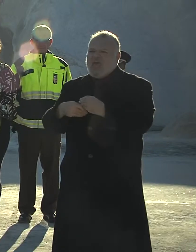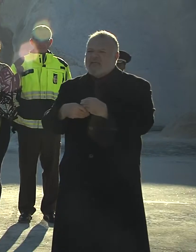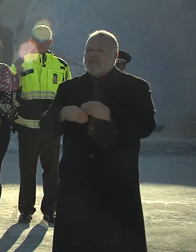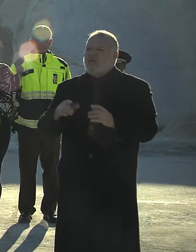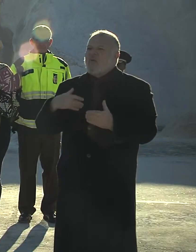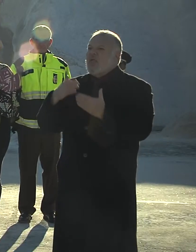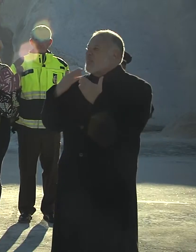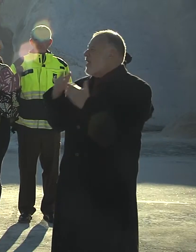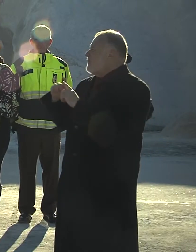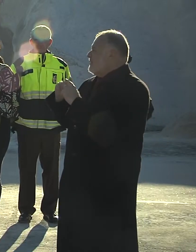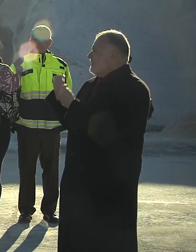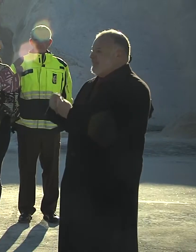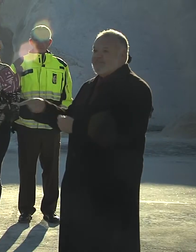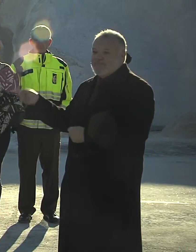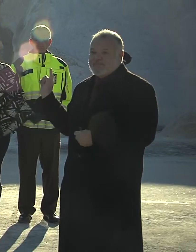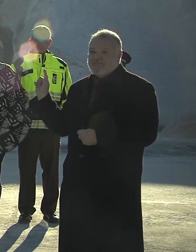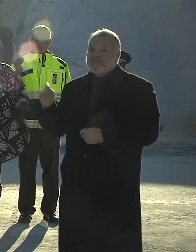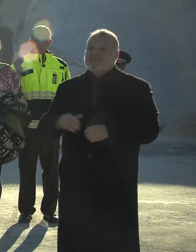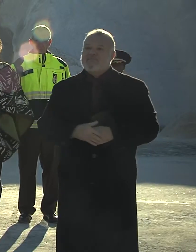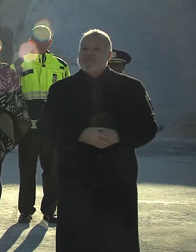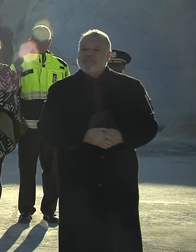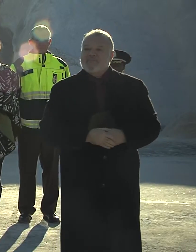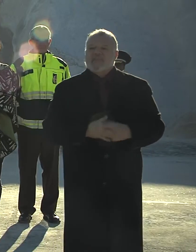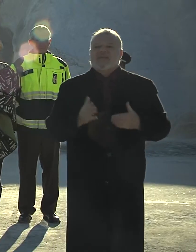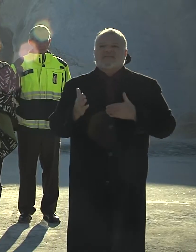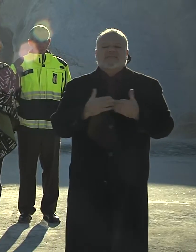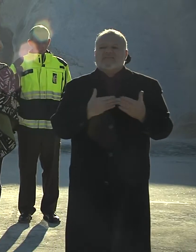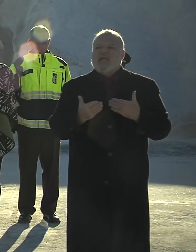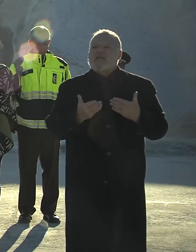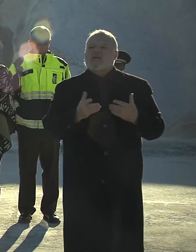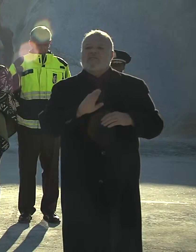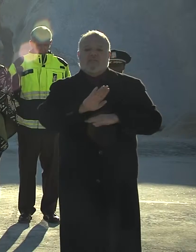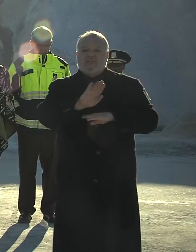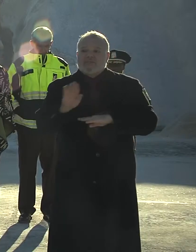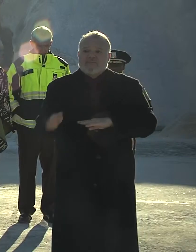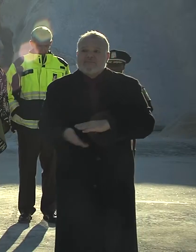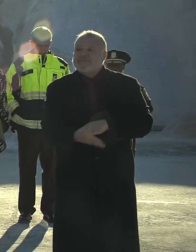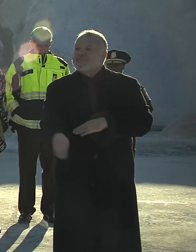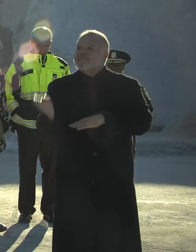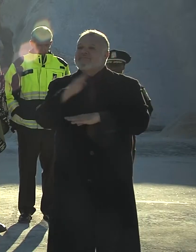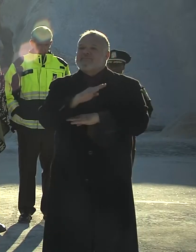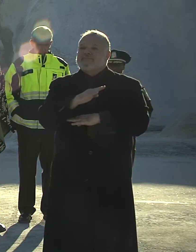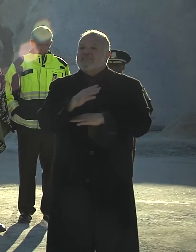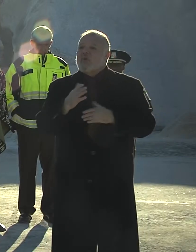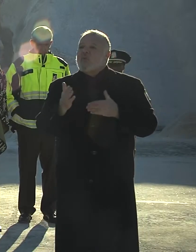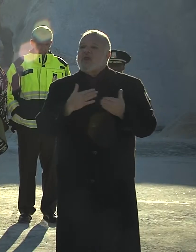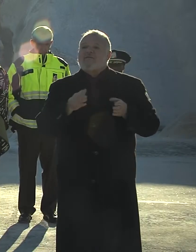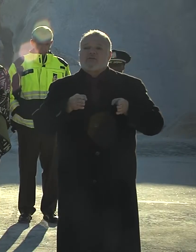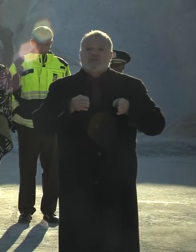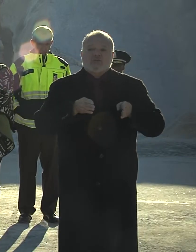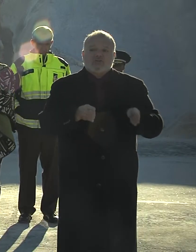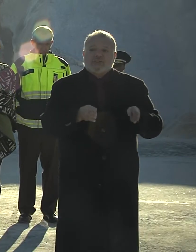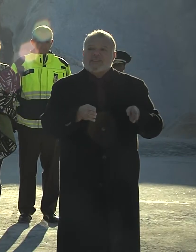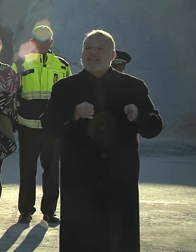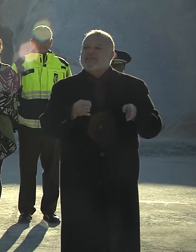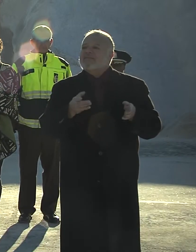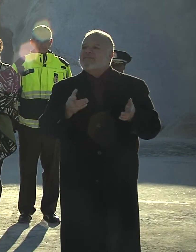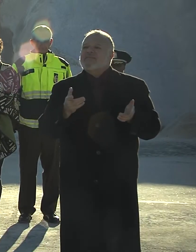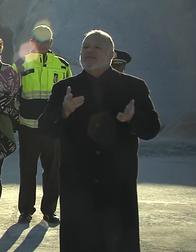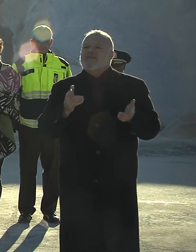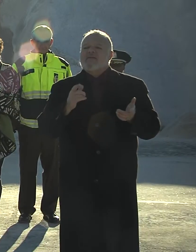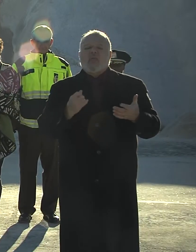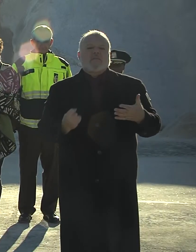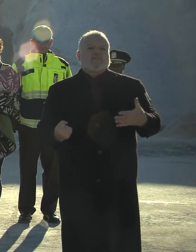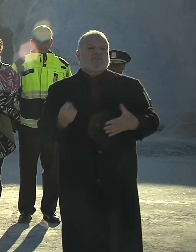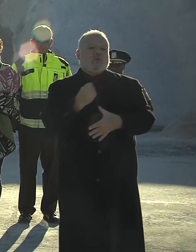team. They are there no matter what hour of night, no matter what the street conditions are. They put the safety of our residents